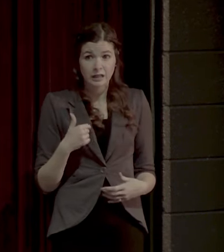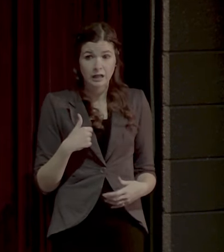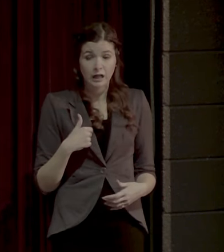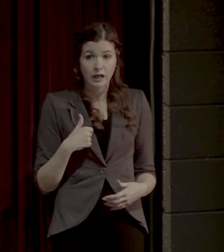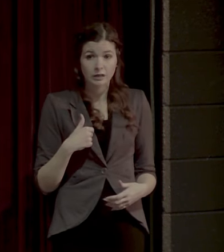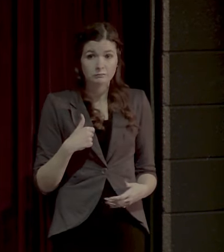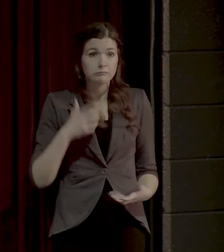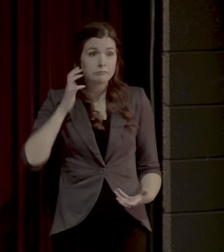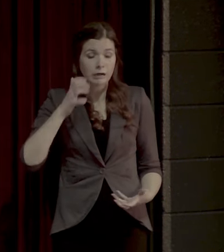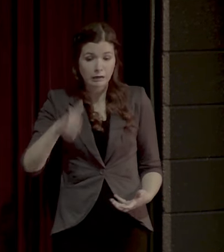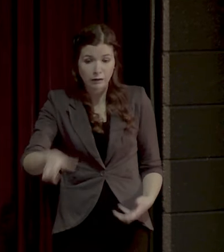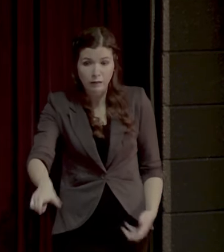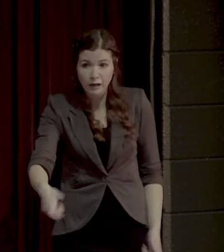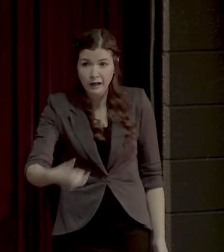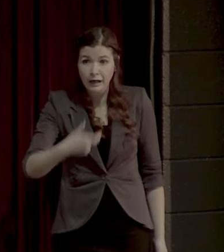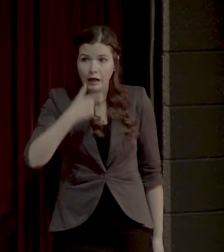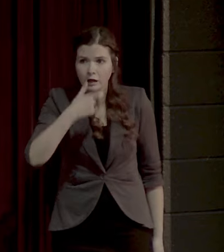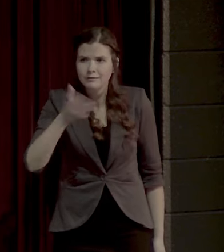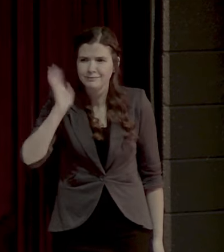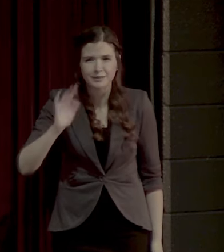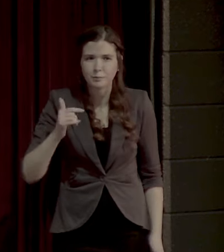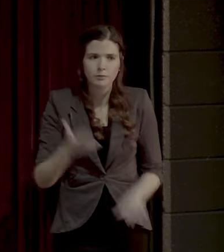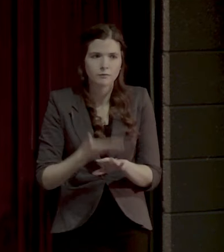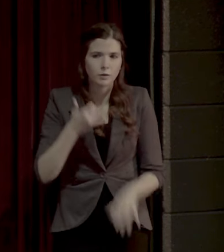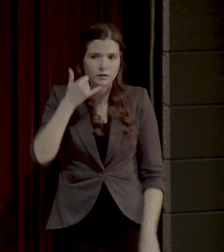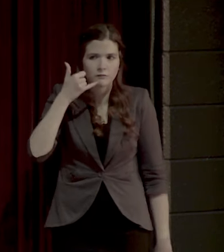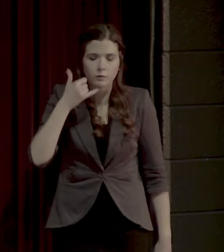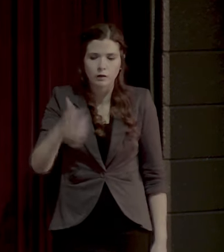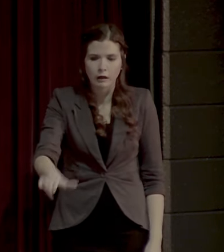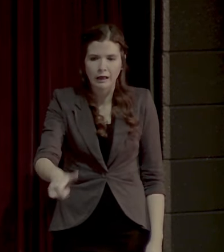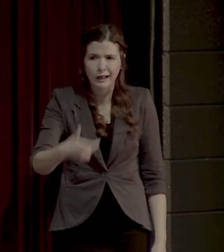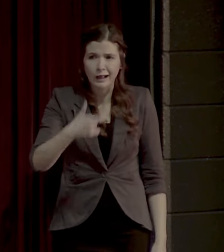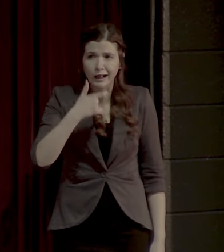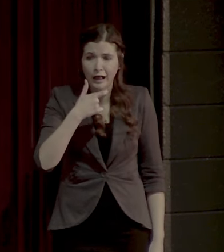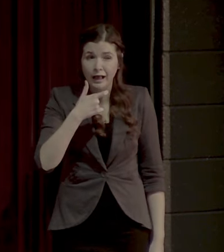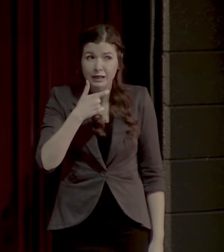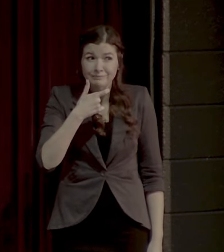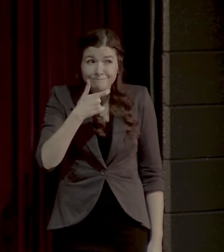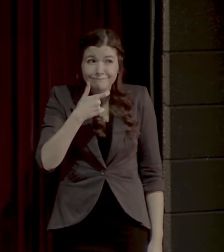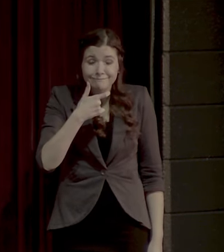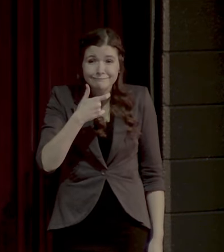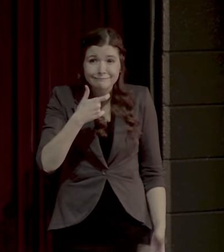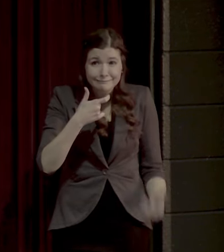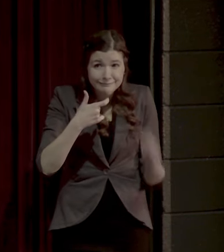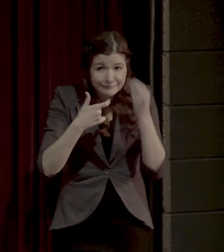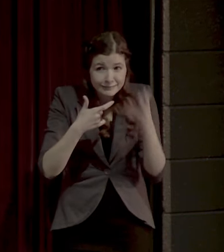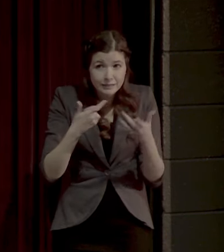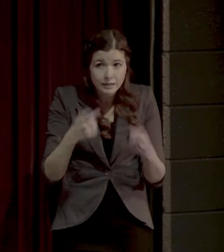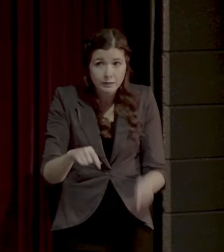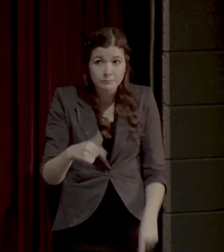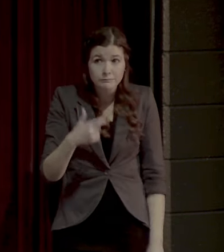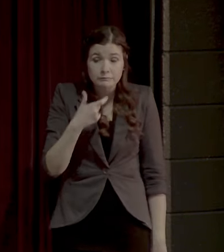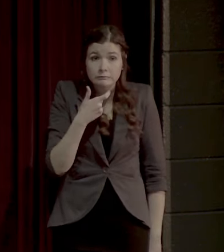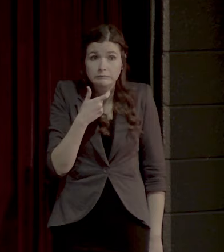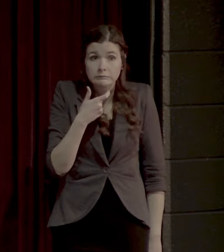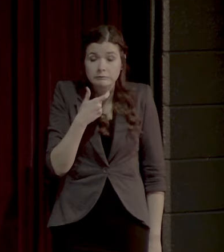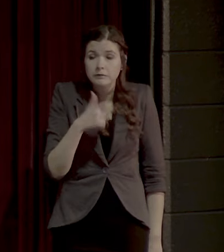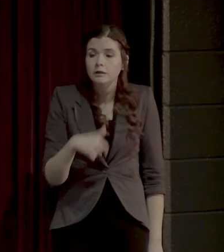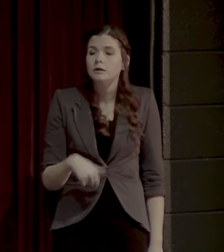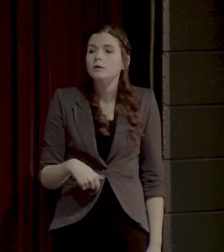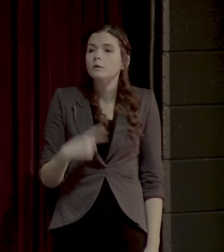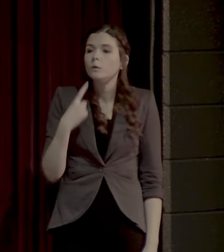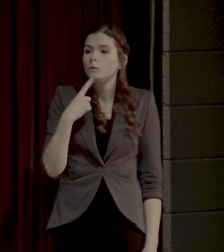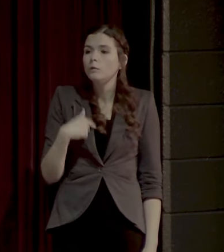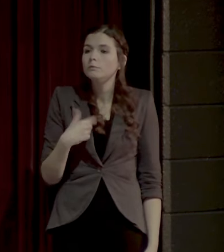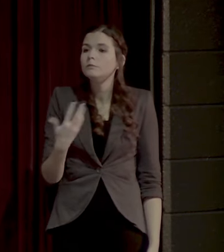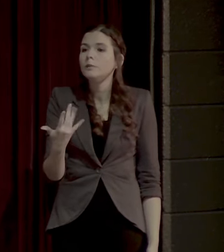CB radio. This was a while ago, before cell phones. And I had to tell him what had happened. And he told me to